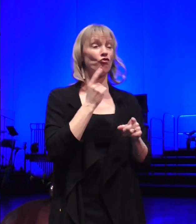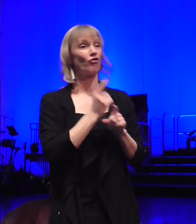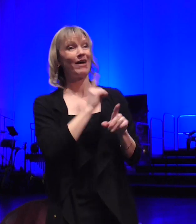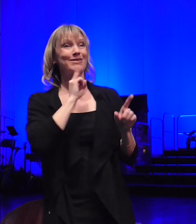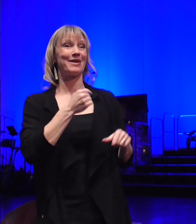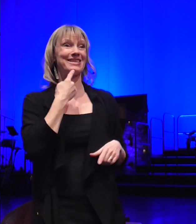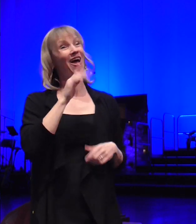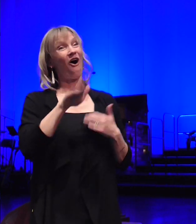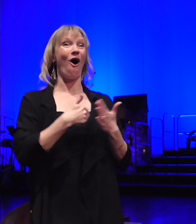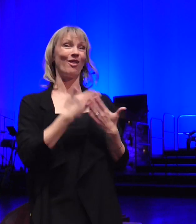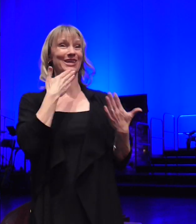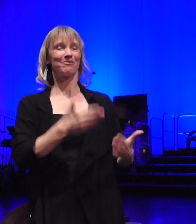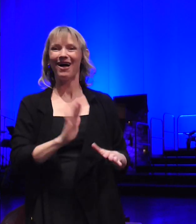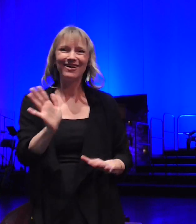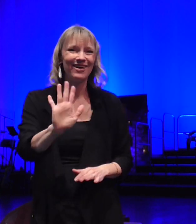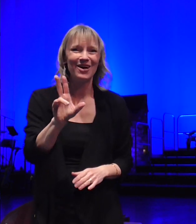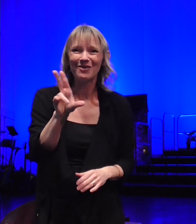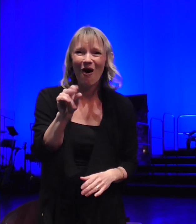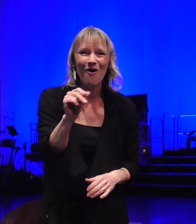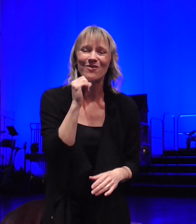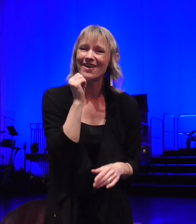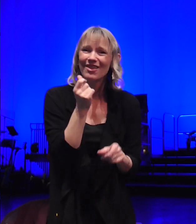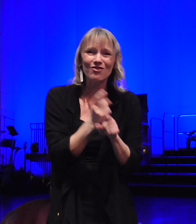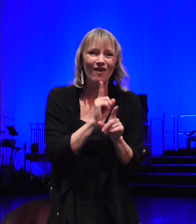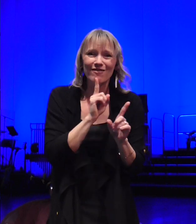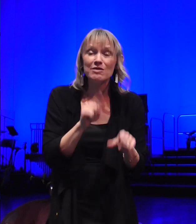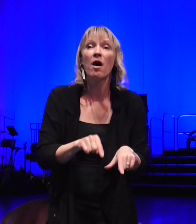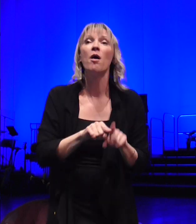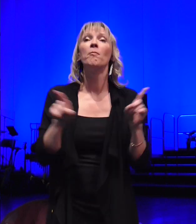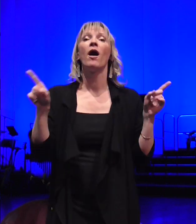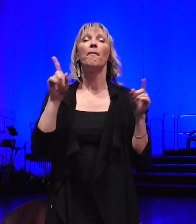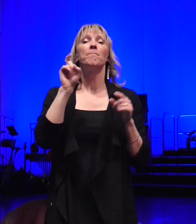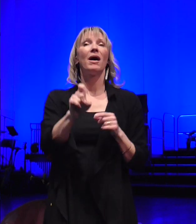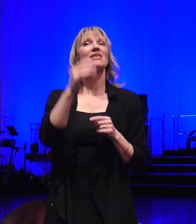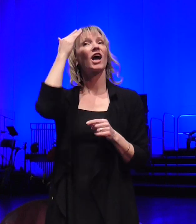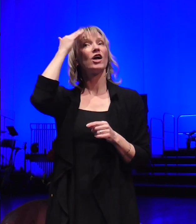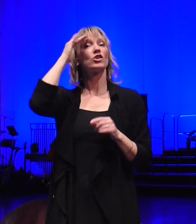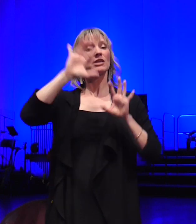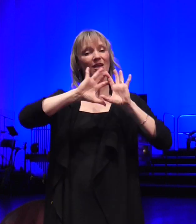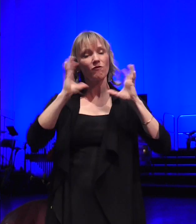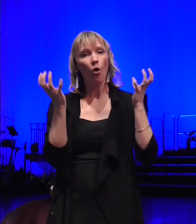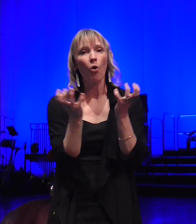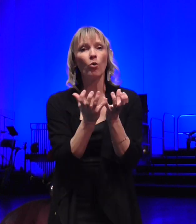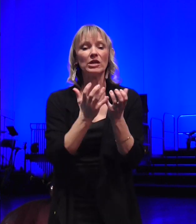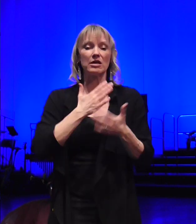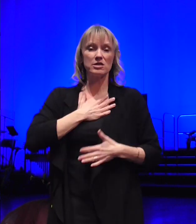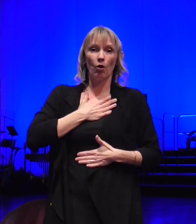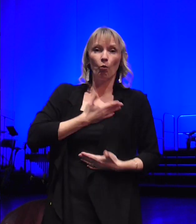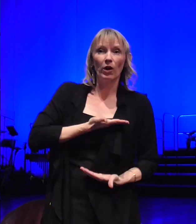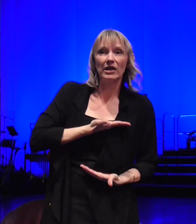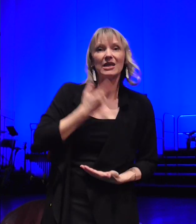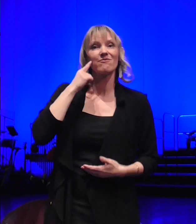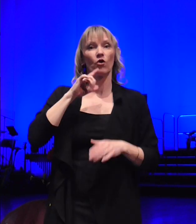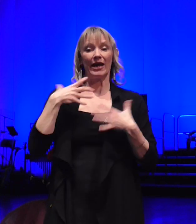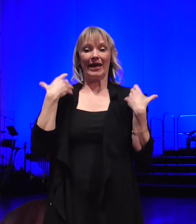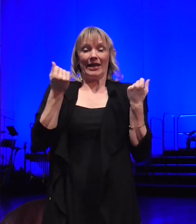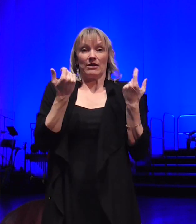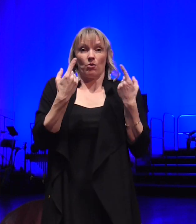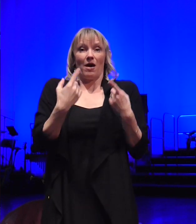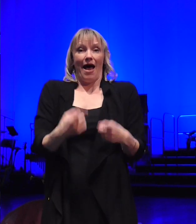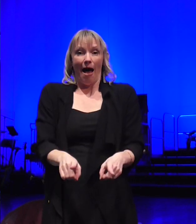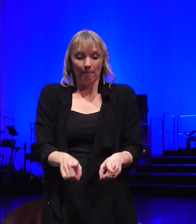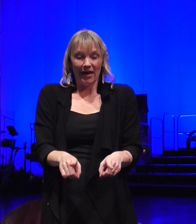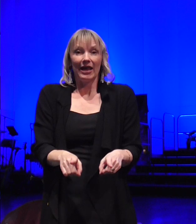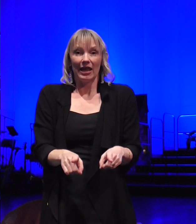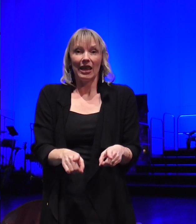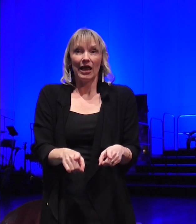is well. It's the right response to bring a consciousness of wholeness, a consciousness of willingness for healing to take place,